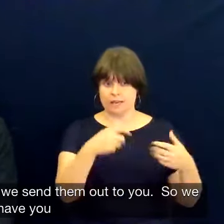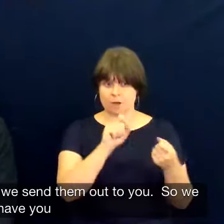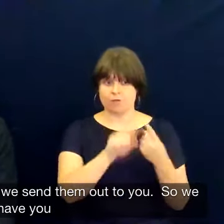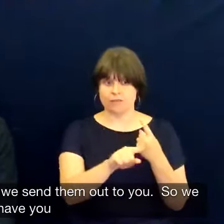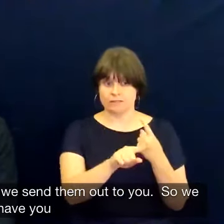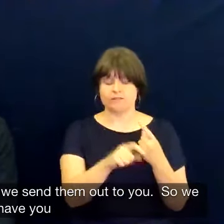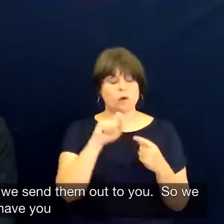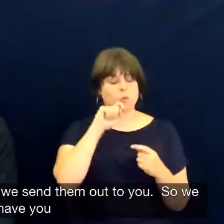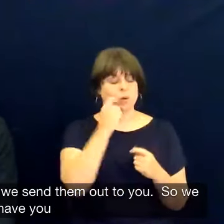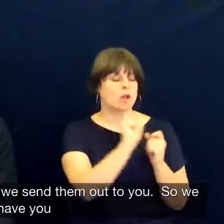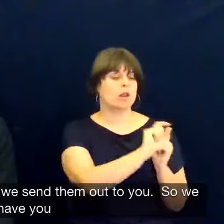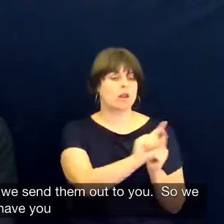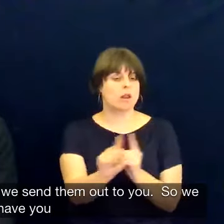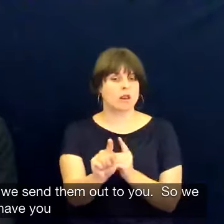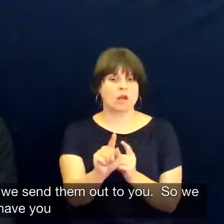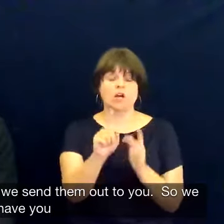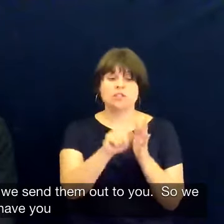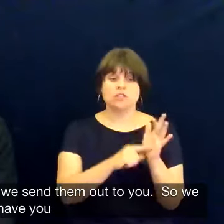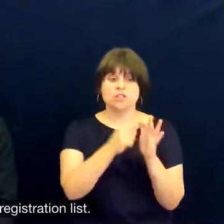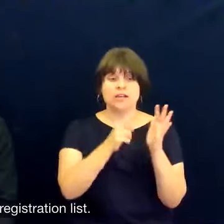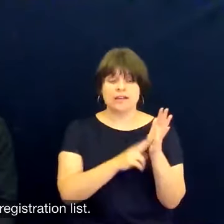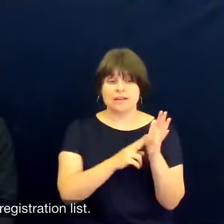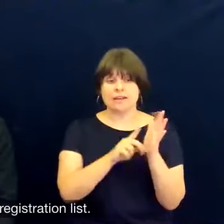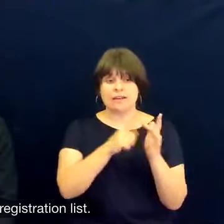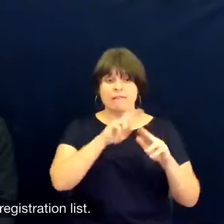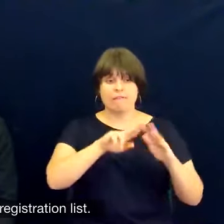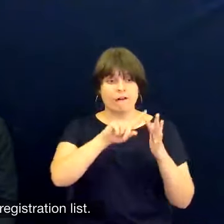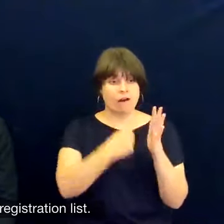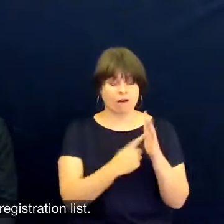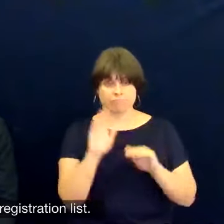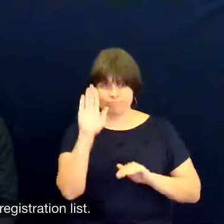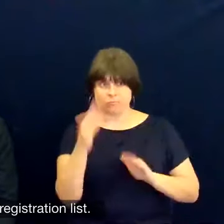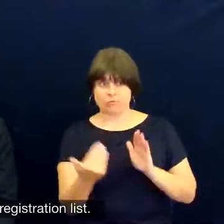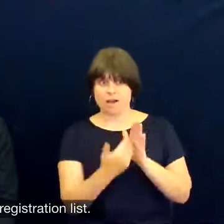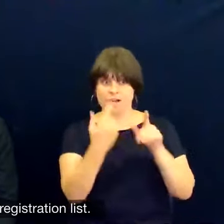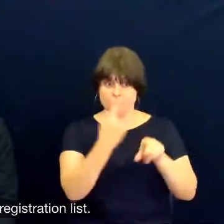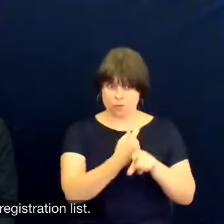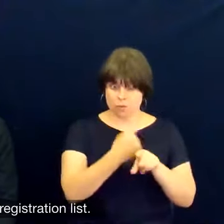Dave, Jennifer Weir has a hand up. Would you like to chat to Jennifer?